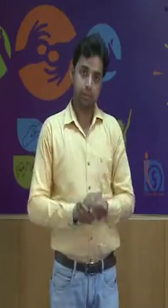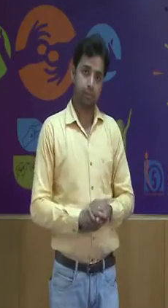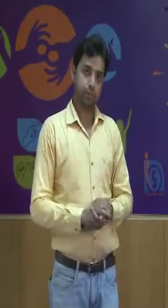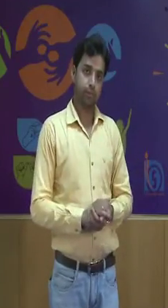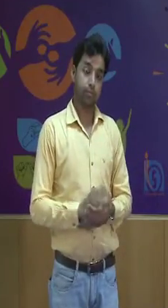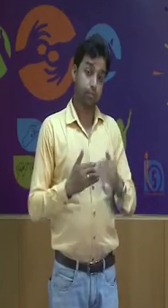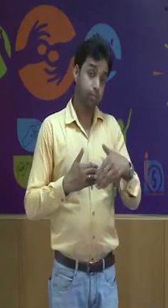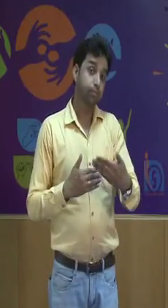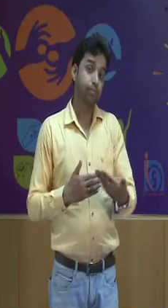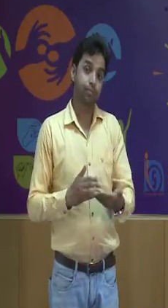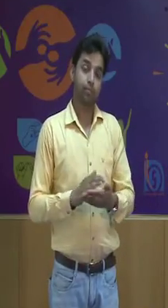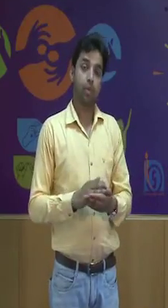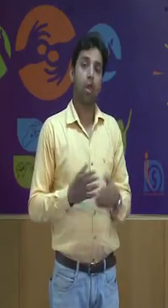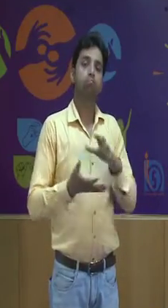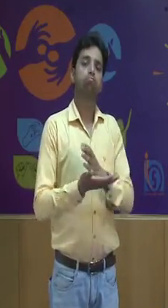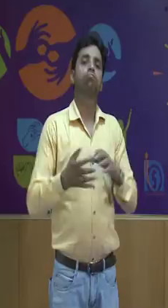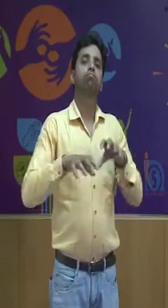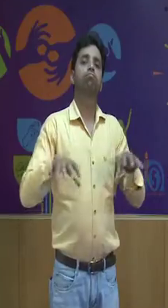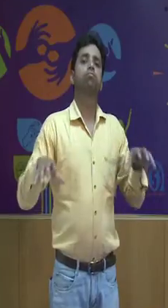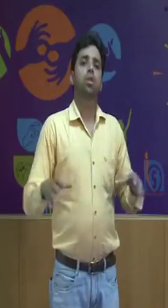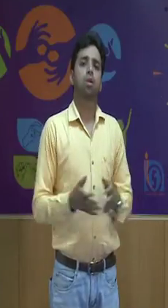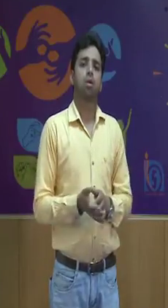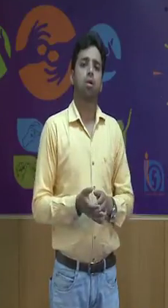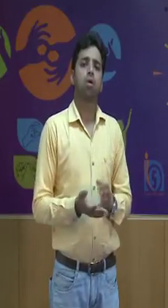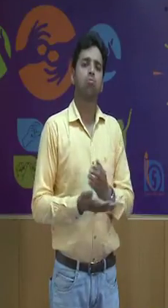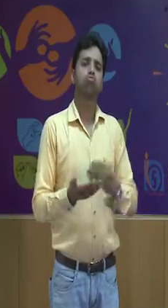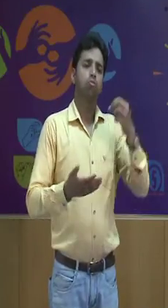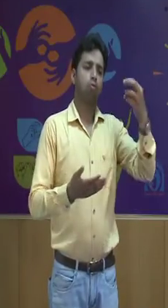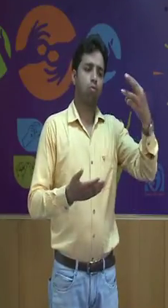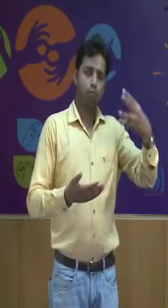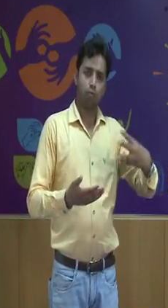that is, division of the society into four parts: